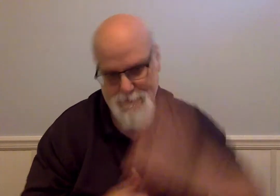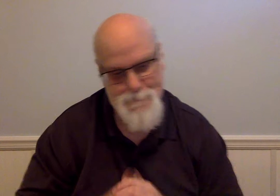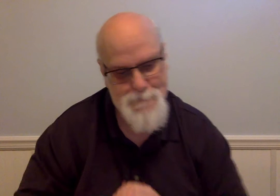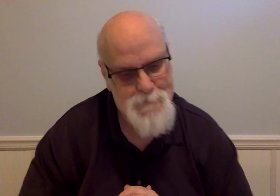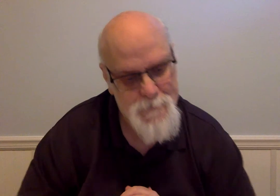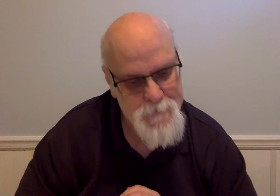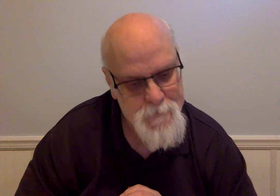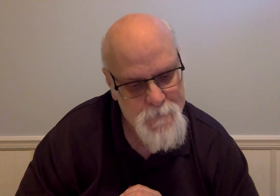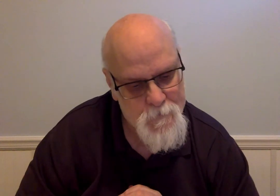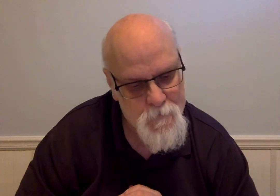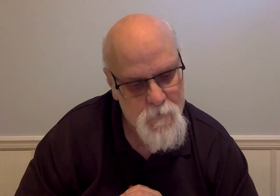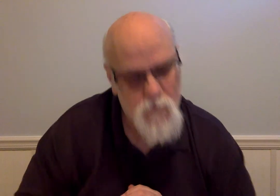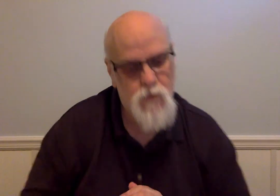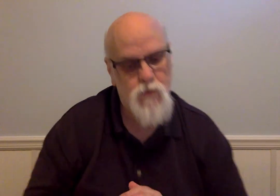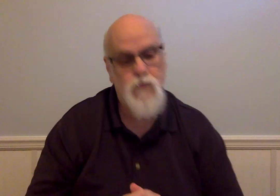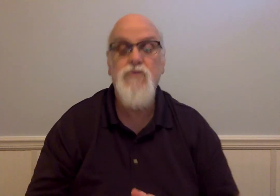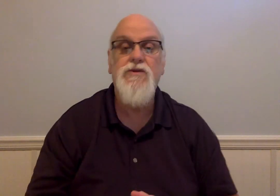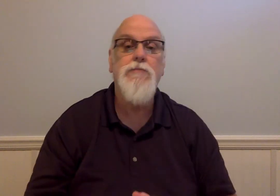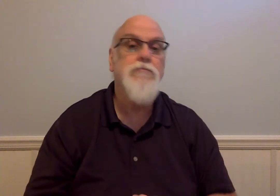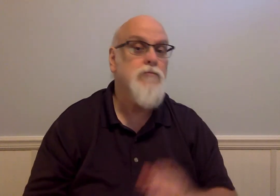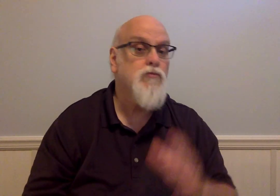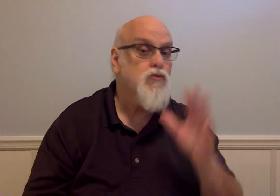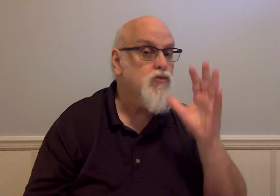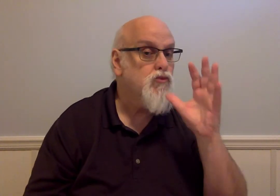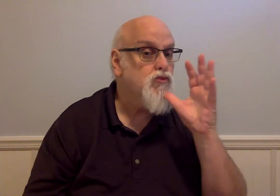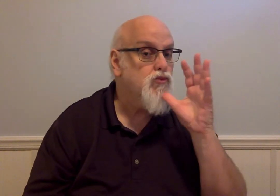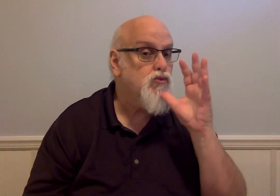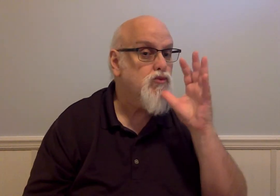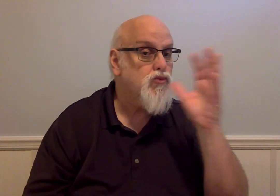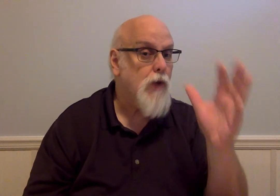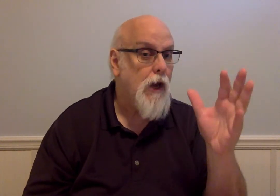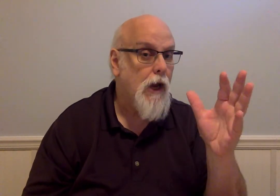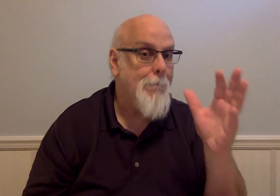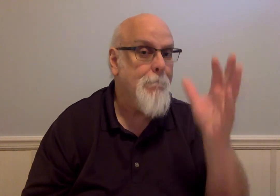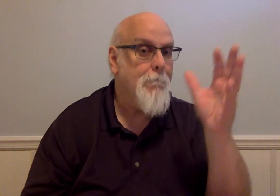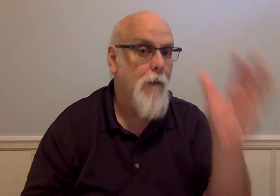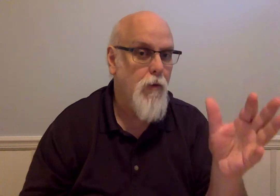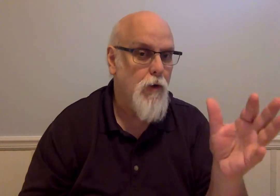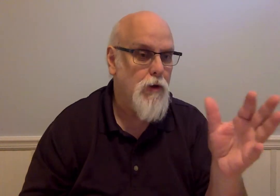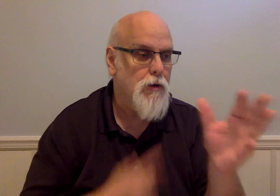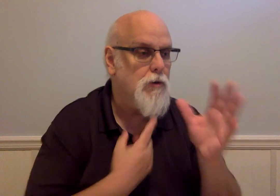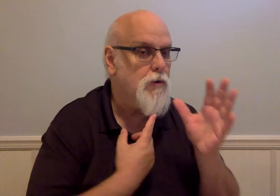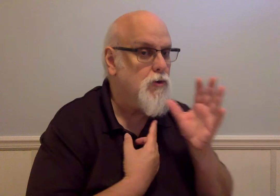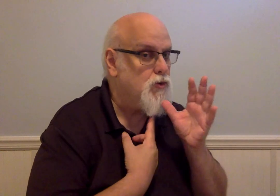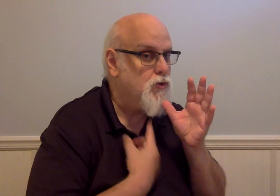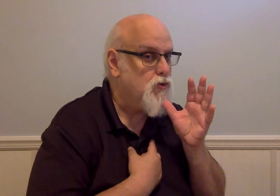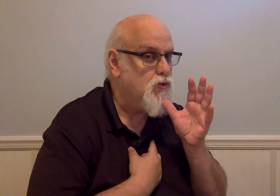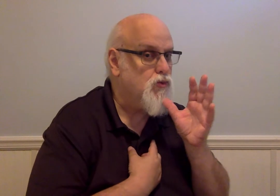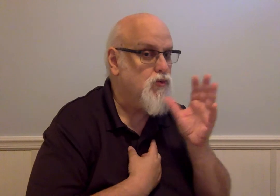So parents, it's both mother, father, father, mother. So grandmother, it bounces out twice.